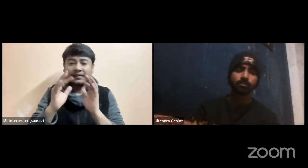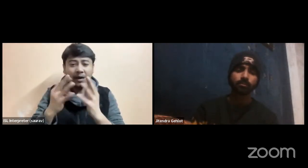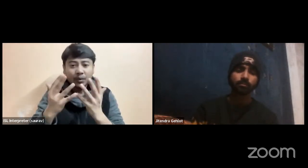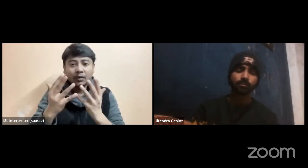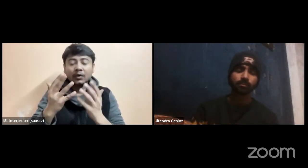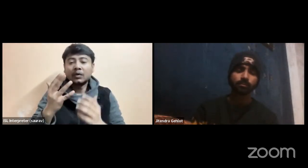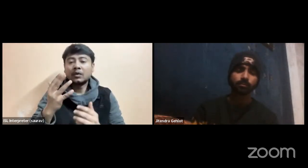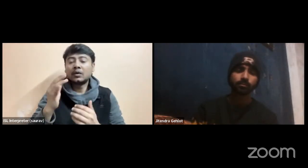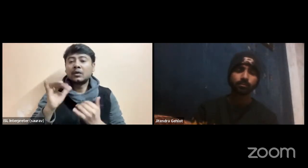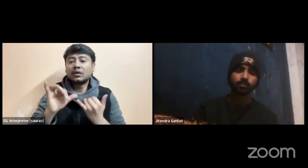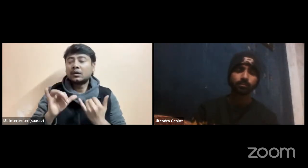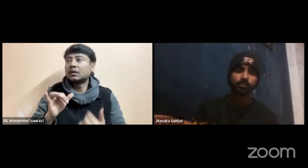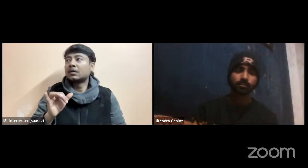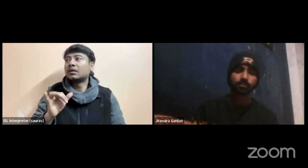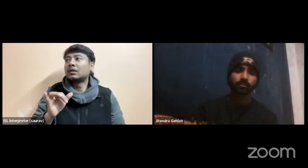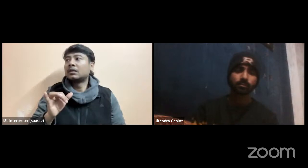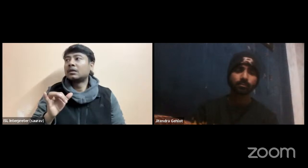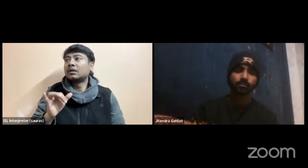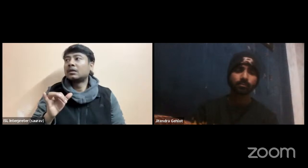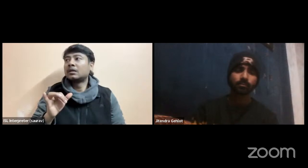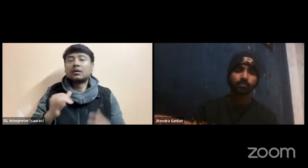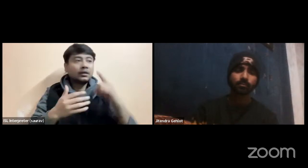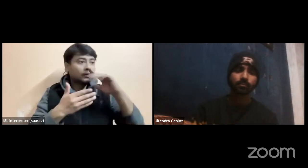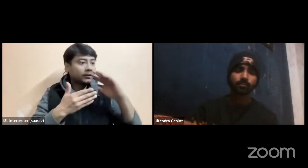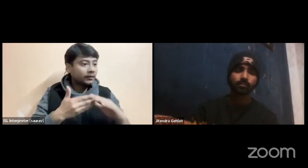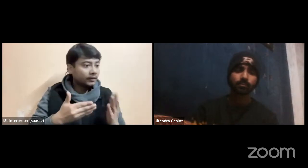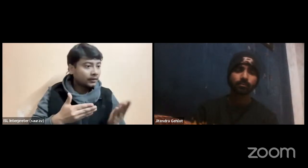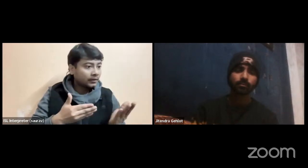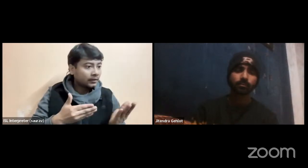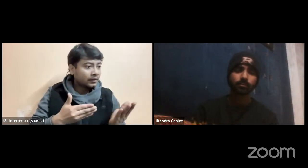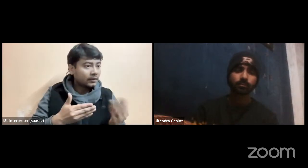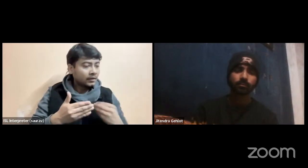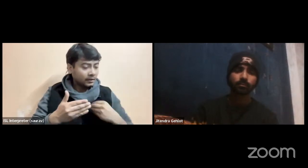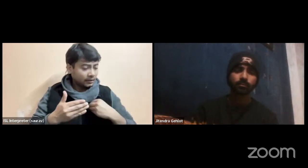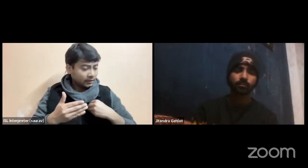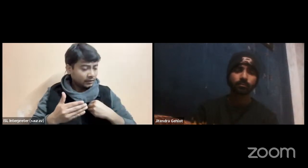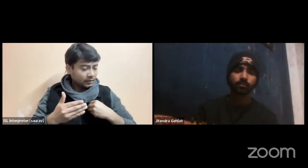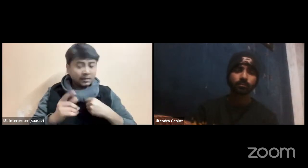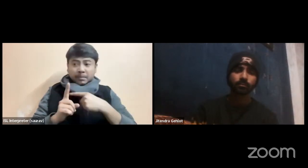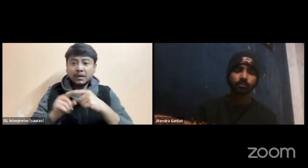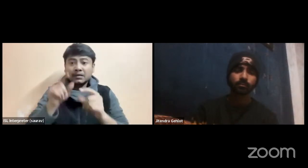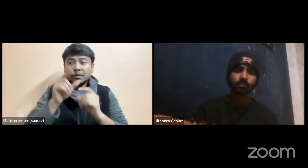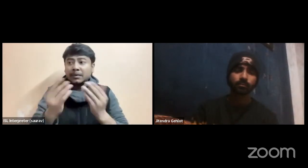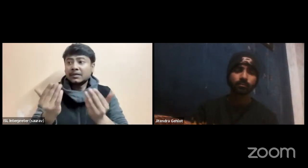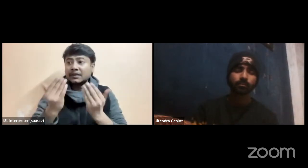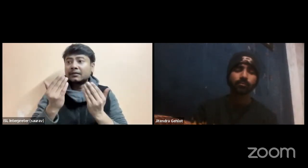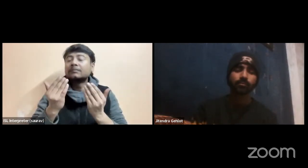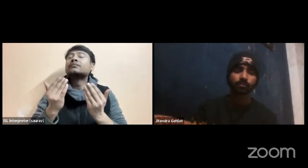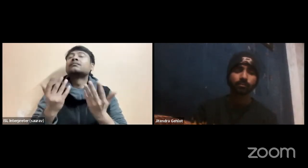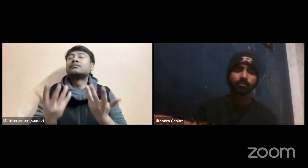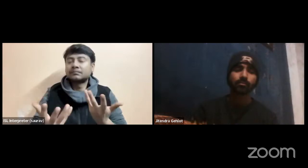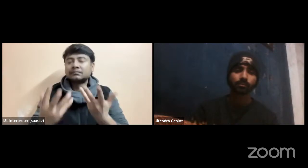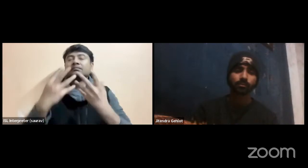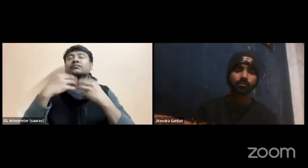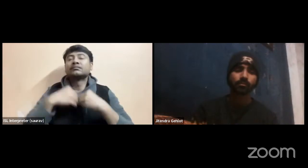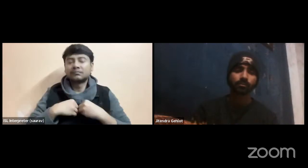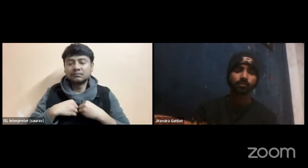Nobody can force Krishna to do anything, but out of his own love, Krishna does it.